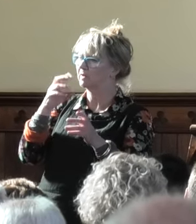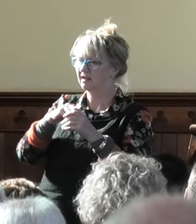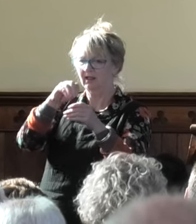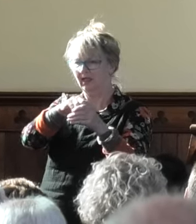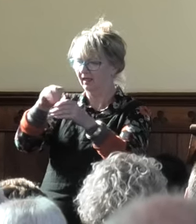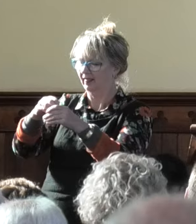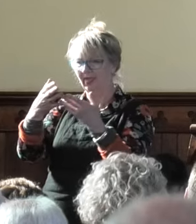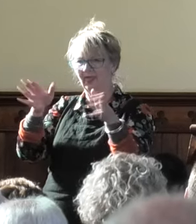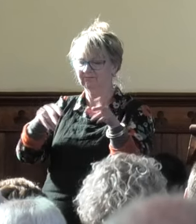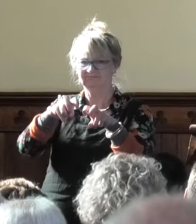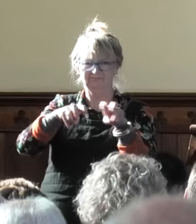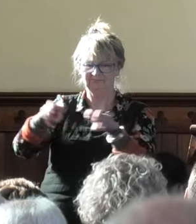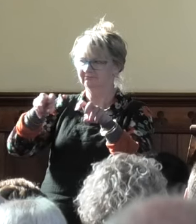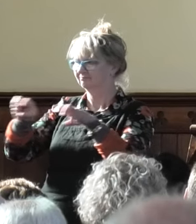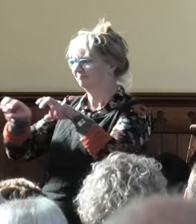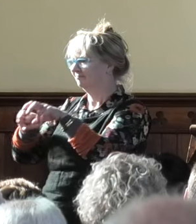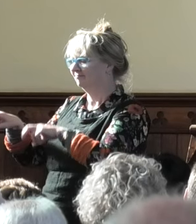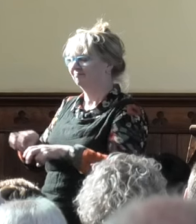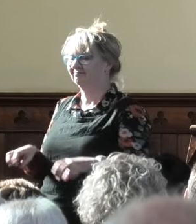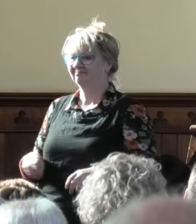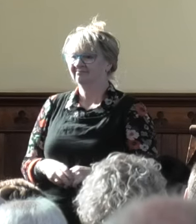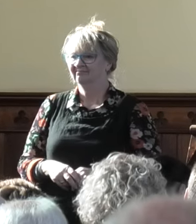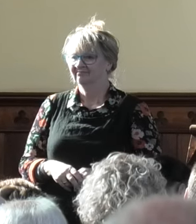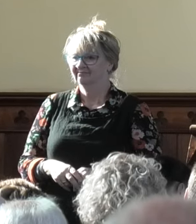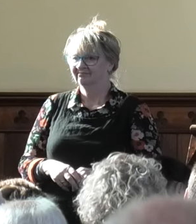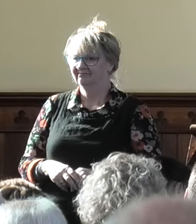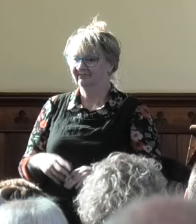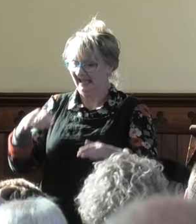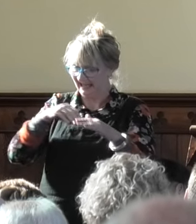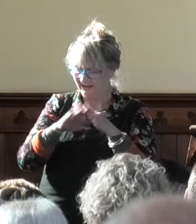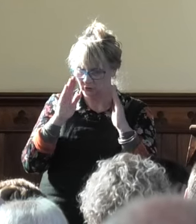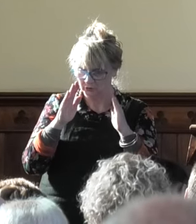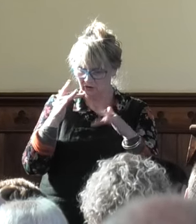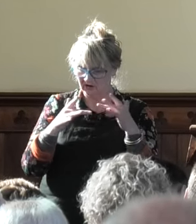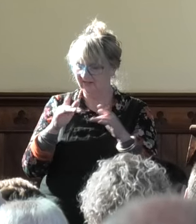such a wide range of activities, and we've heard some of those inside and outside the church.